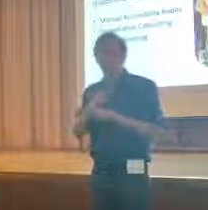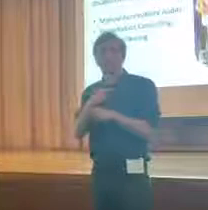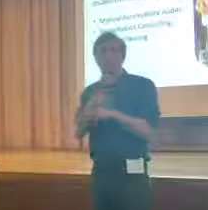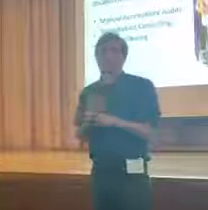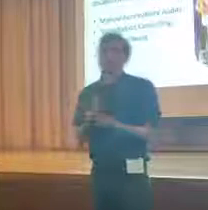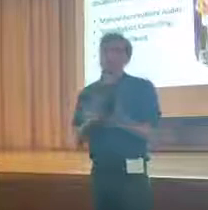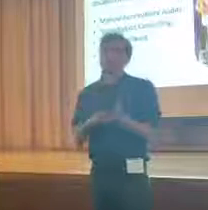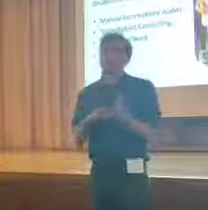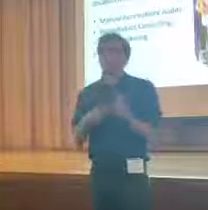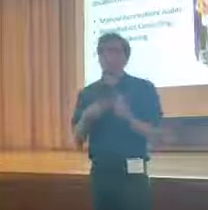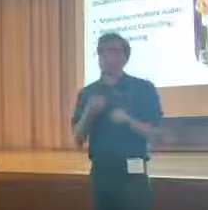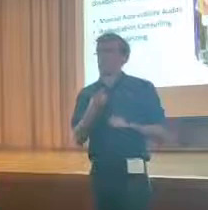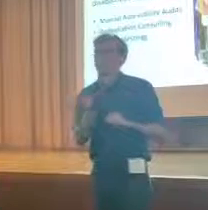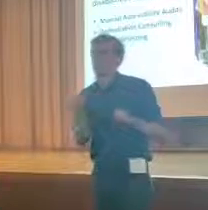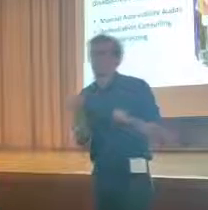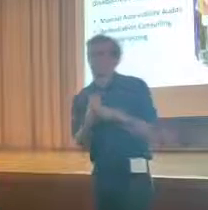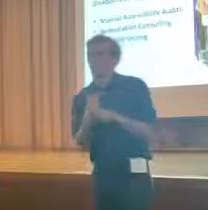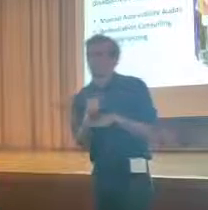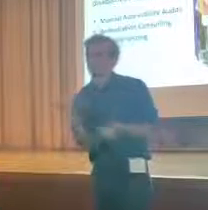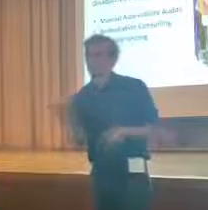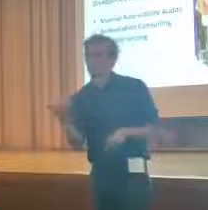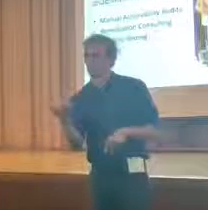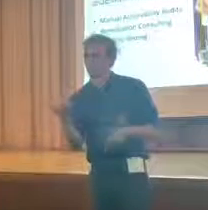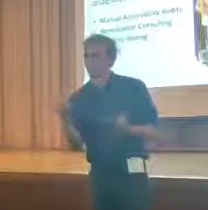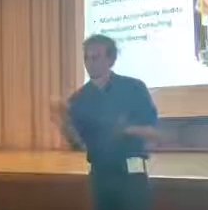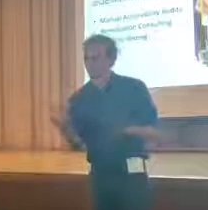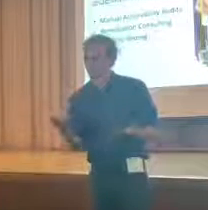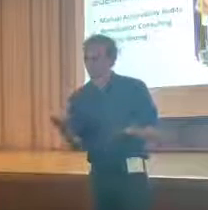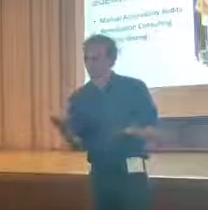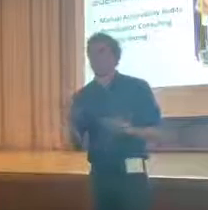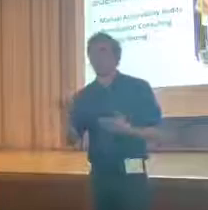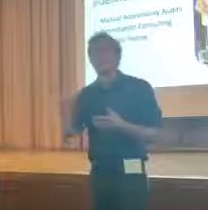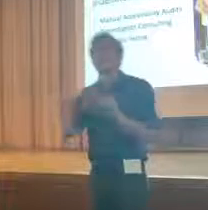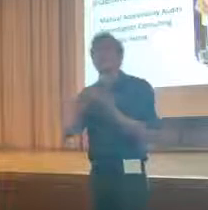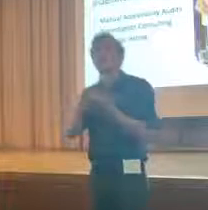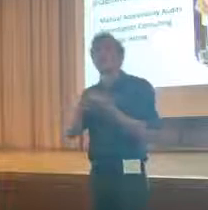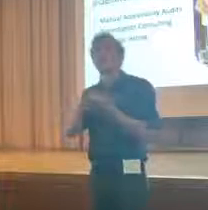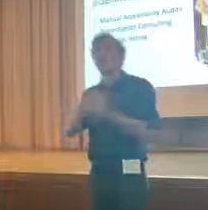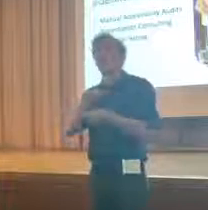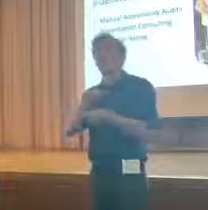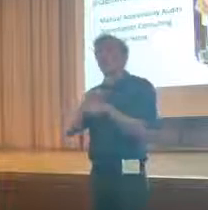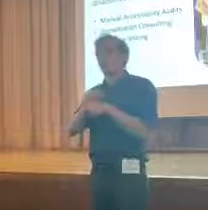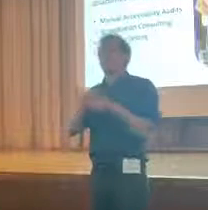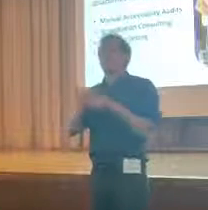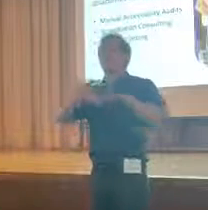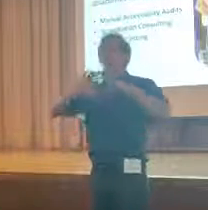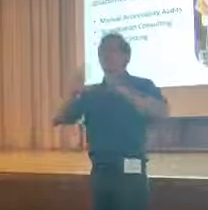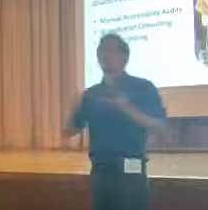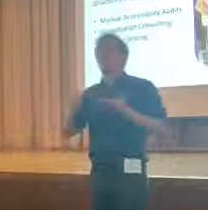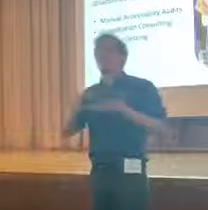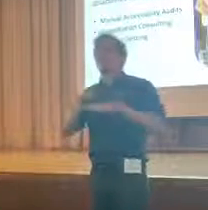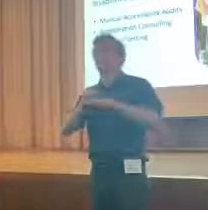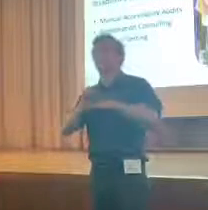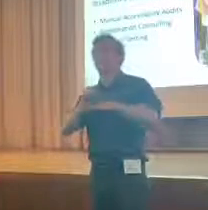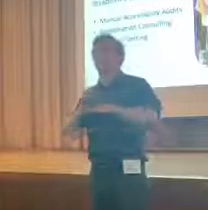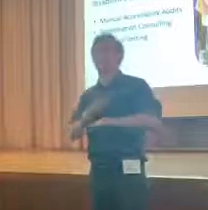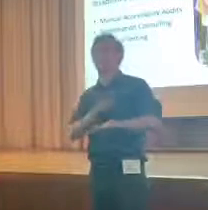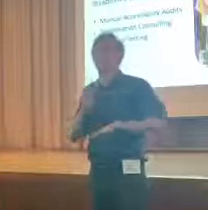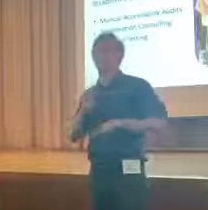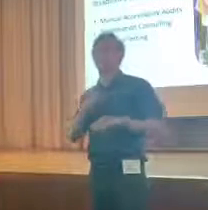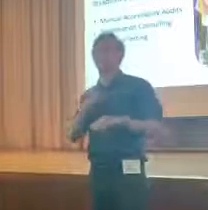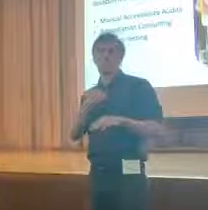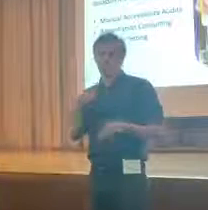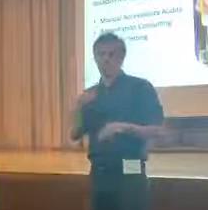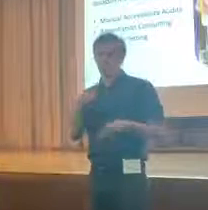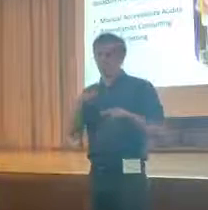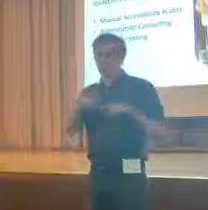group of advisory board members who lived with disabilities. Some of them were involved in the